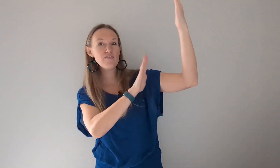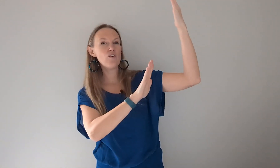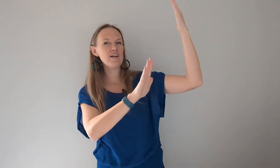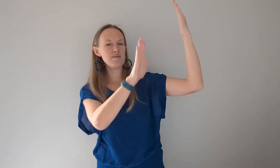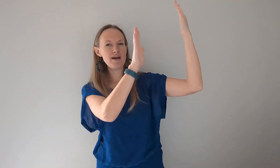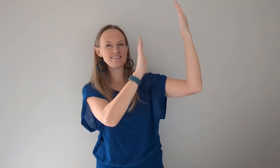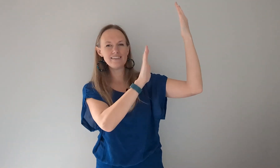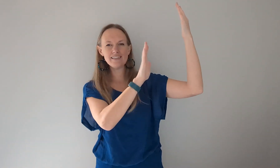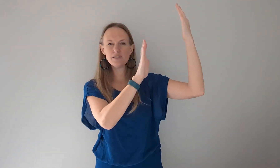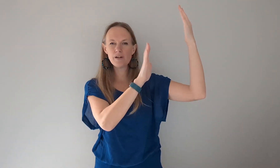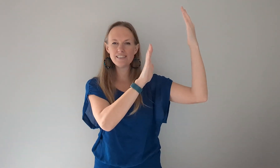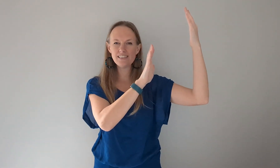before him, bow down in his presence.